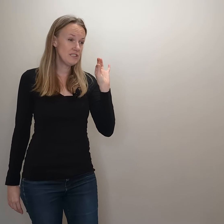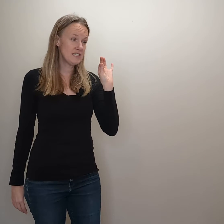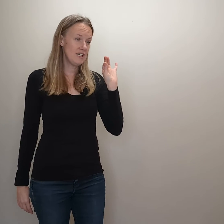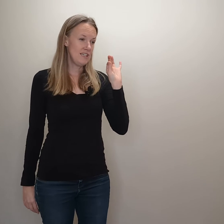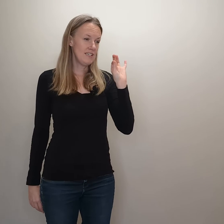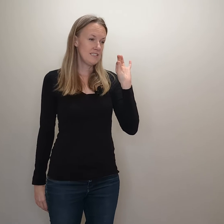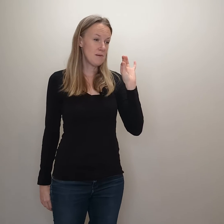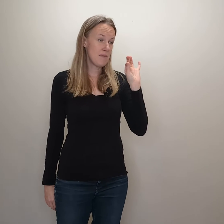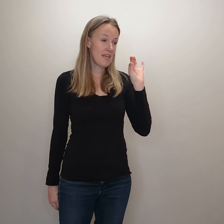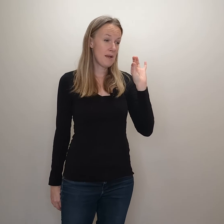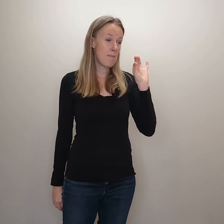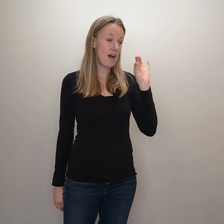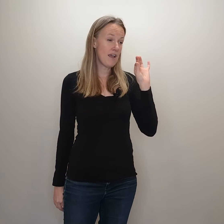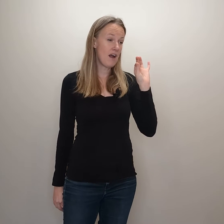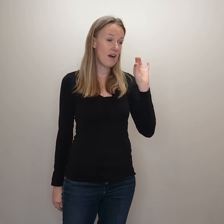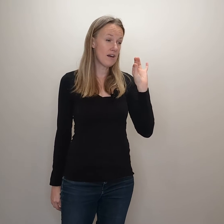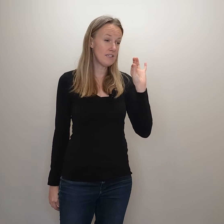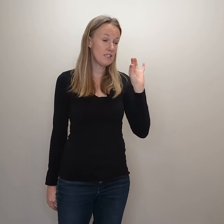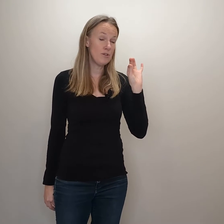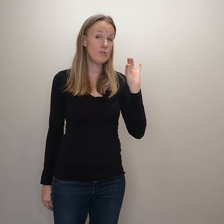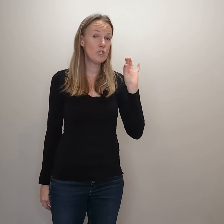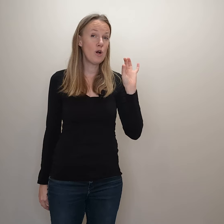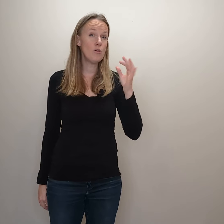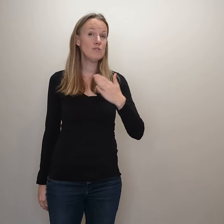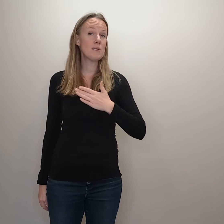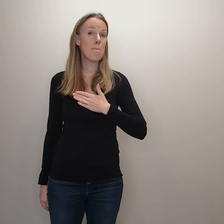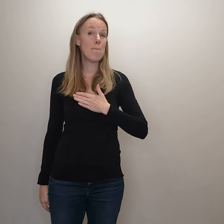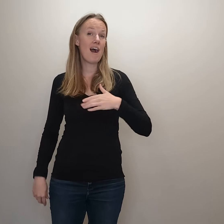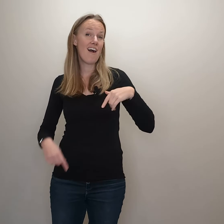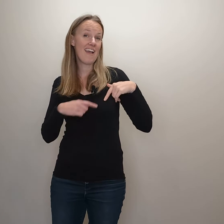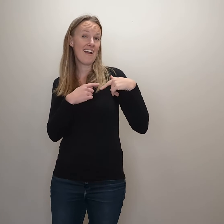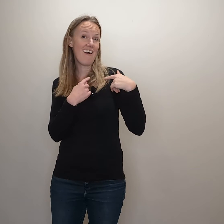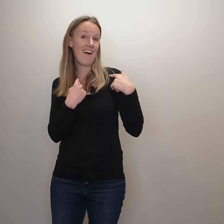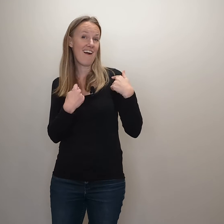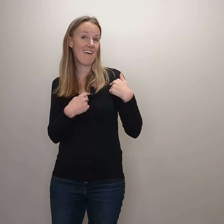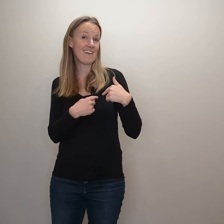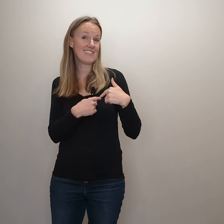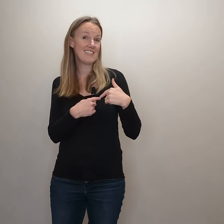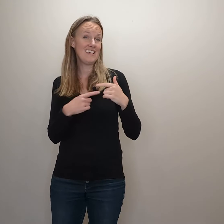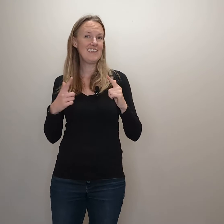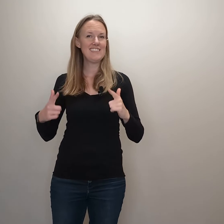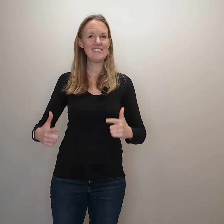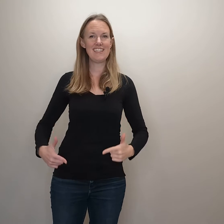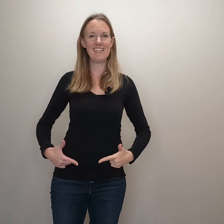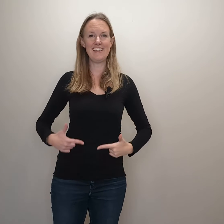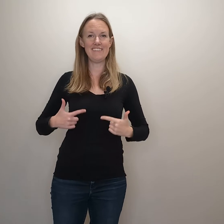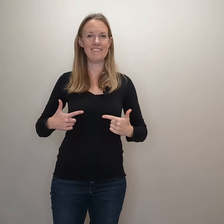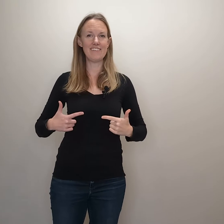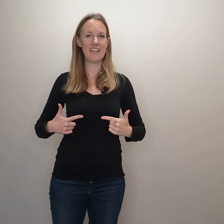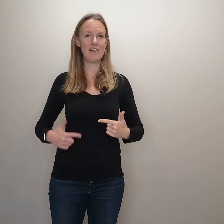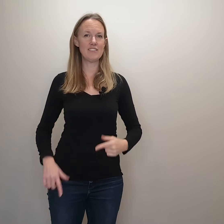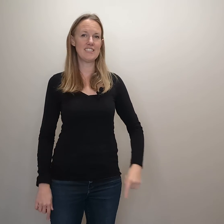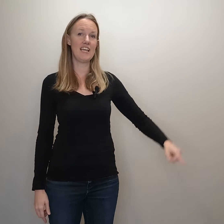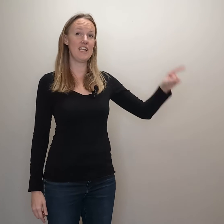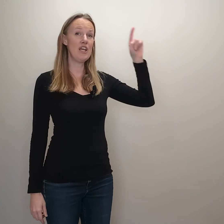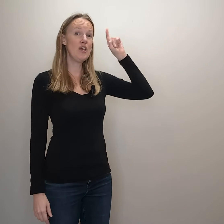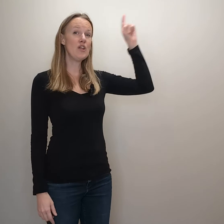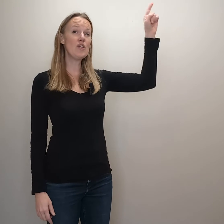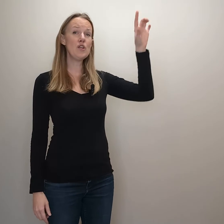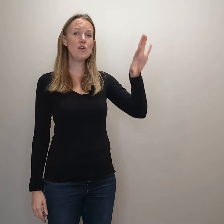Choose to make my heart. You chose my heart to live. Okay, we're saying